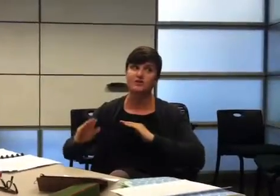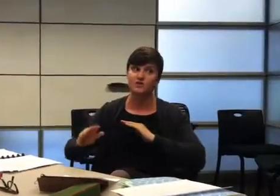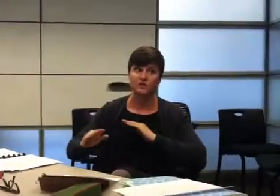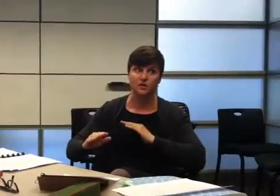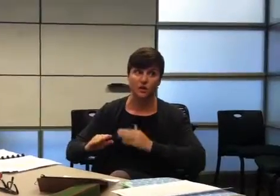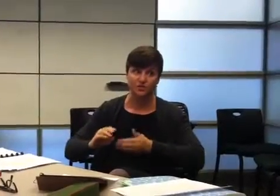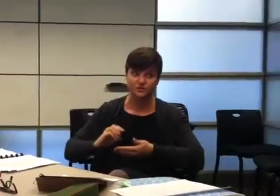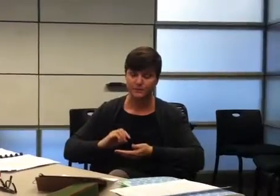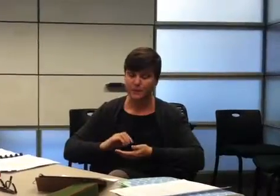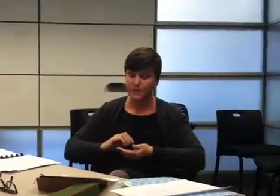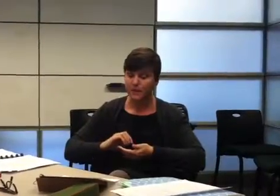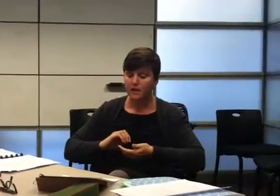do this cold.